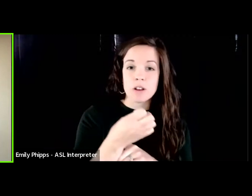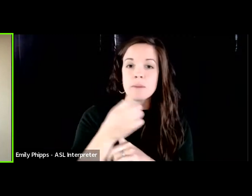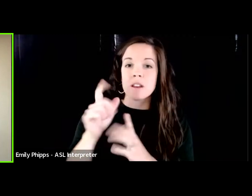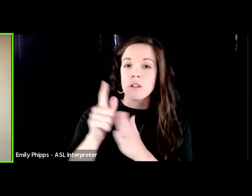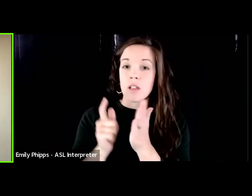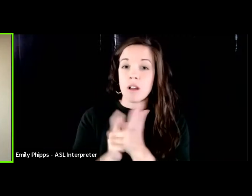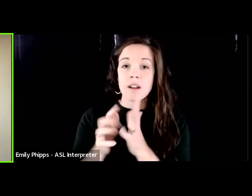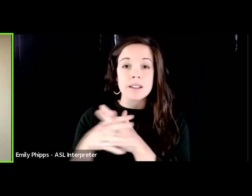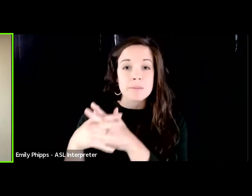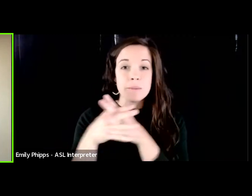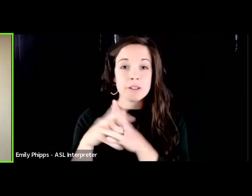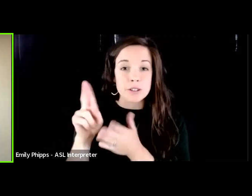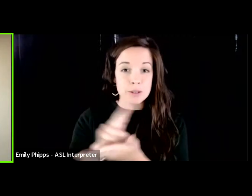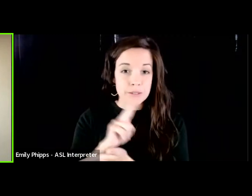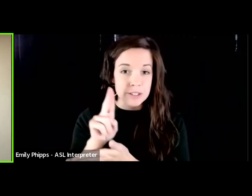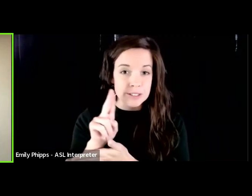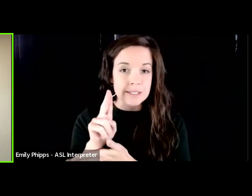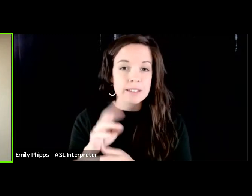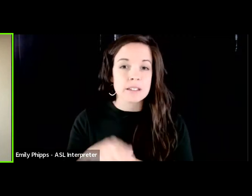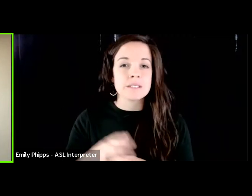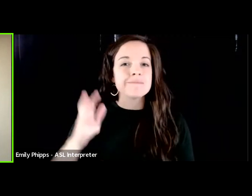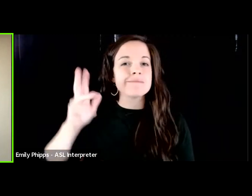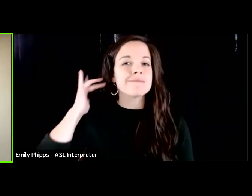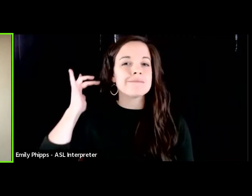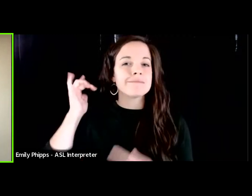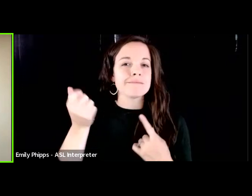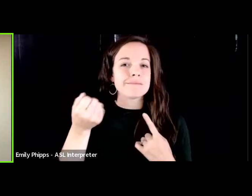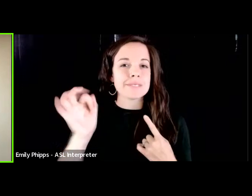University back in